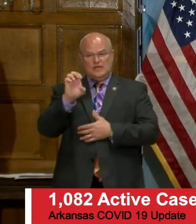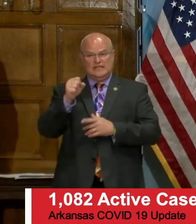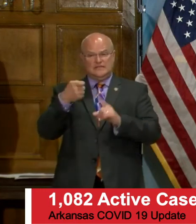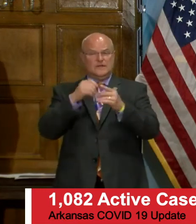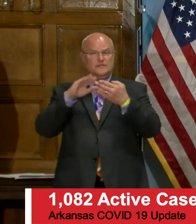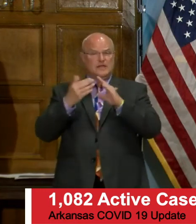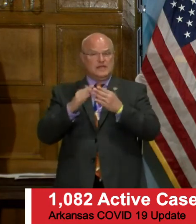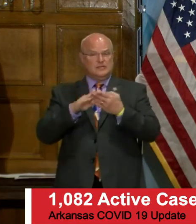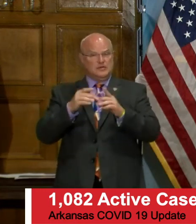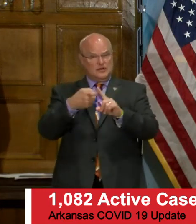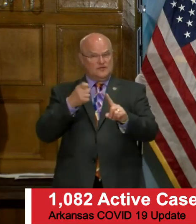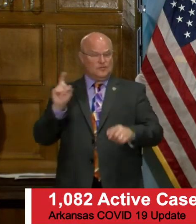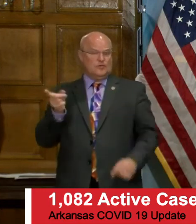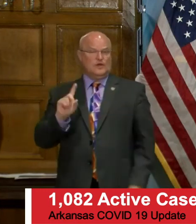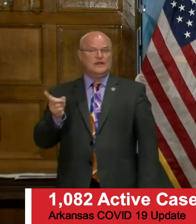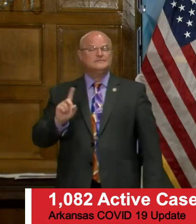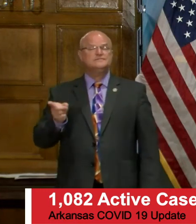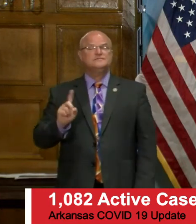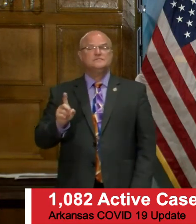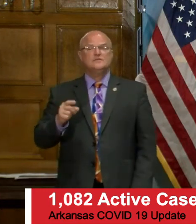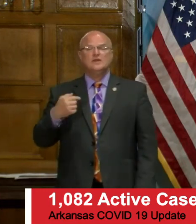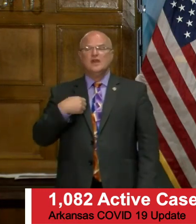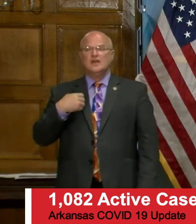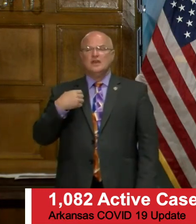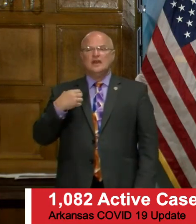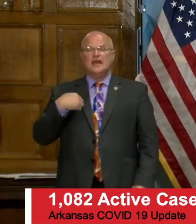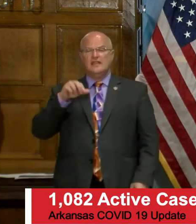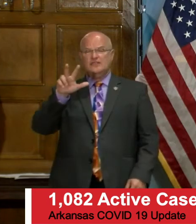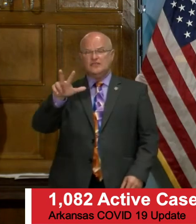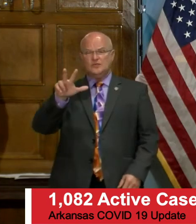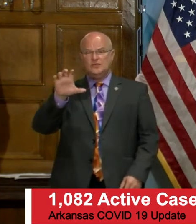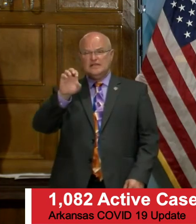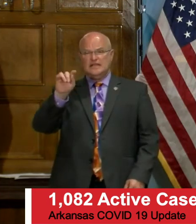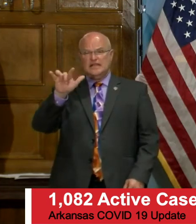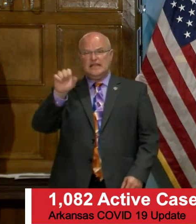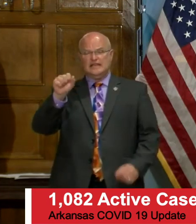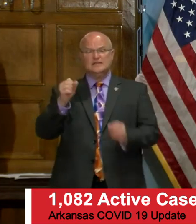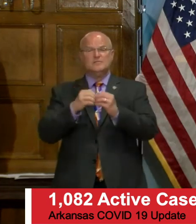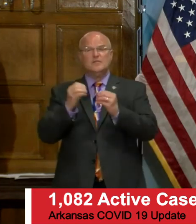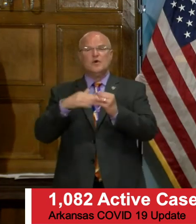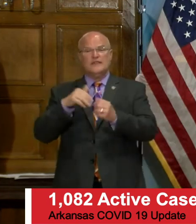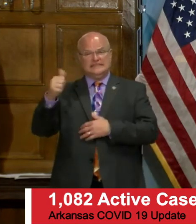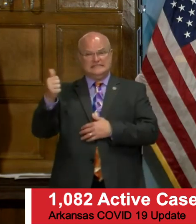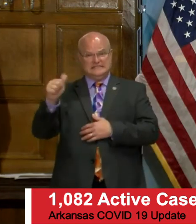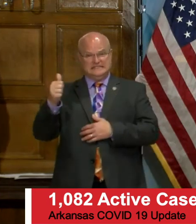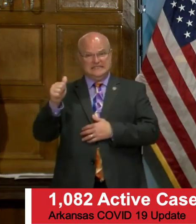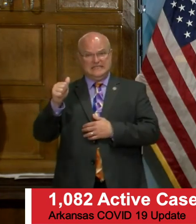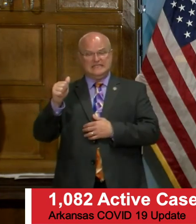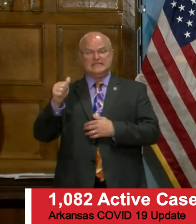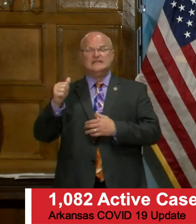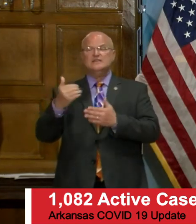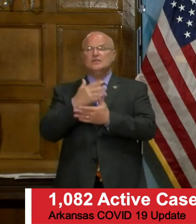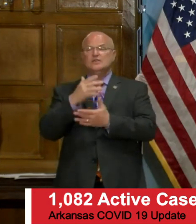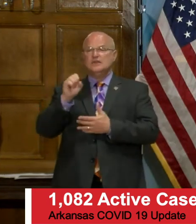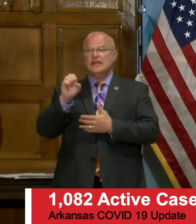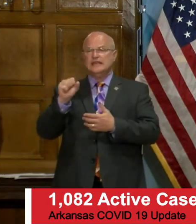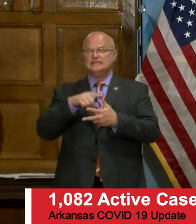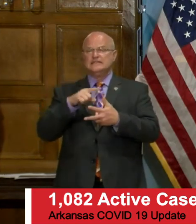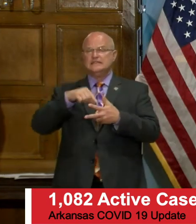the community are coming from. We had 3 counties with more than 10 new